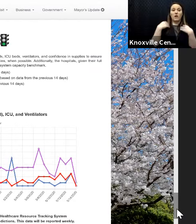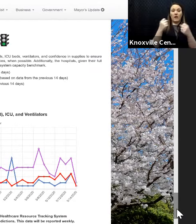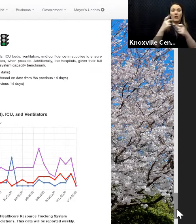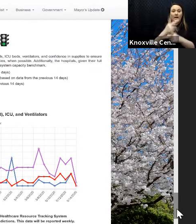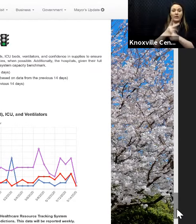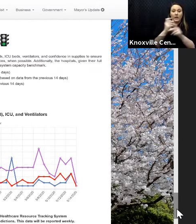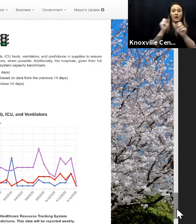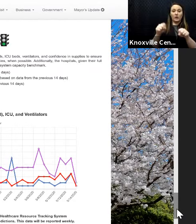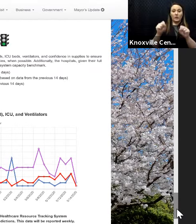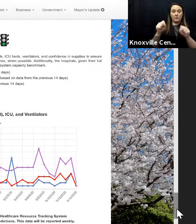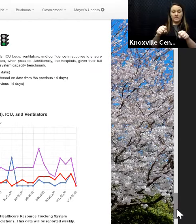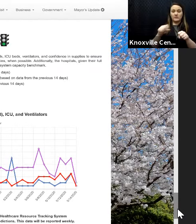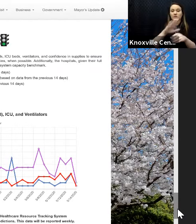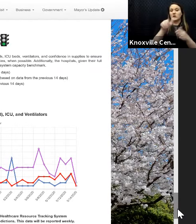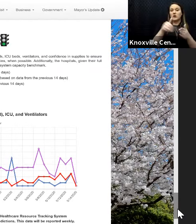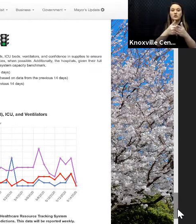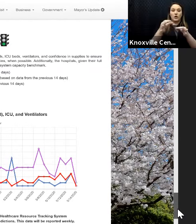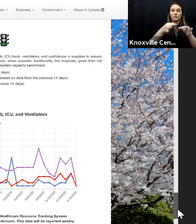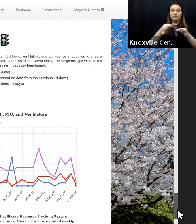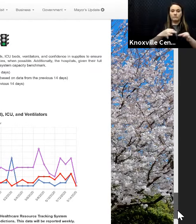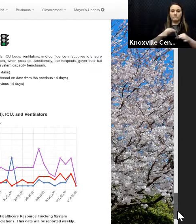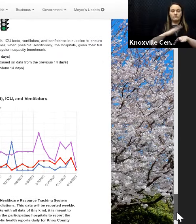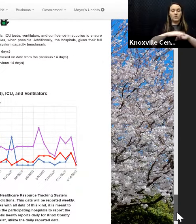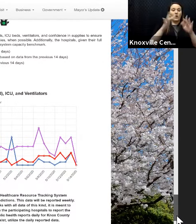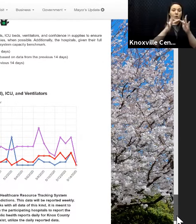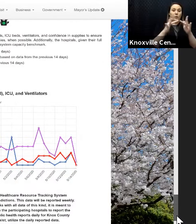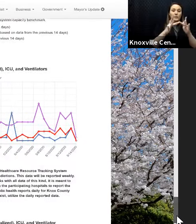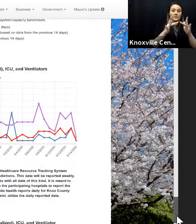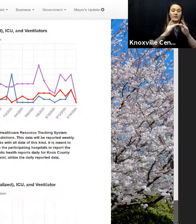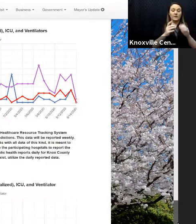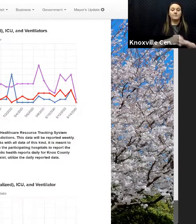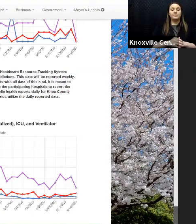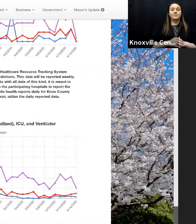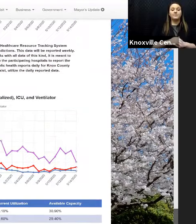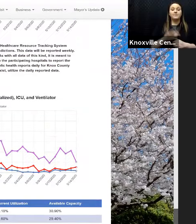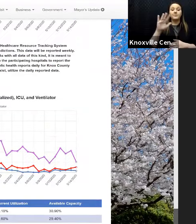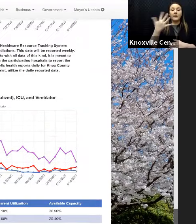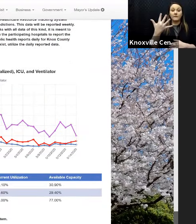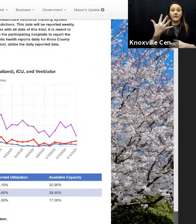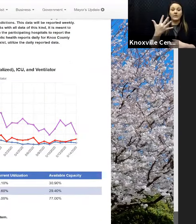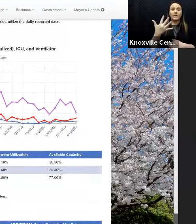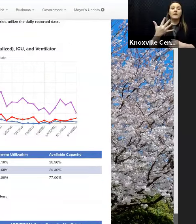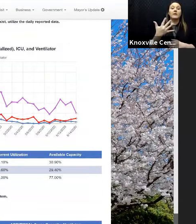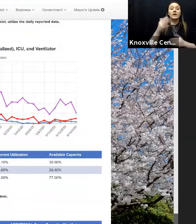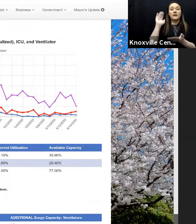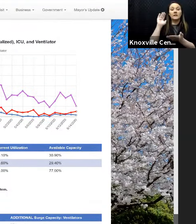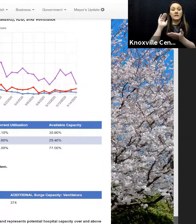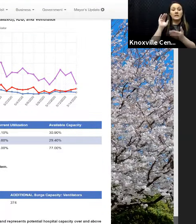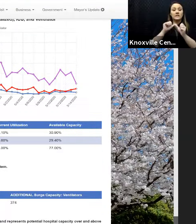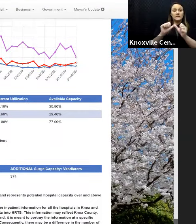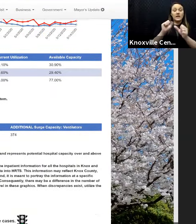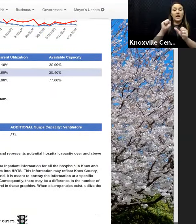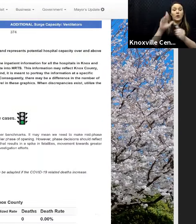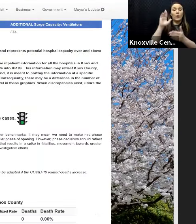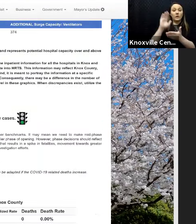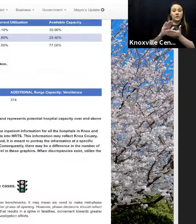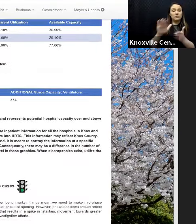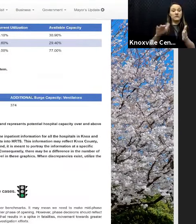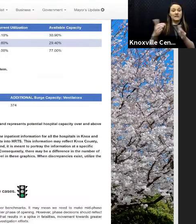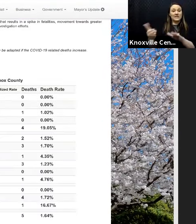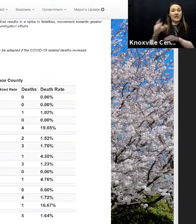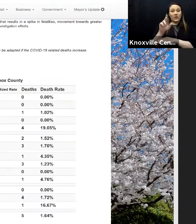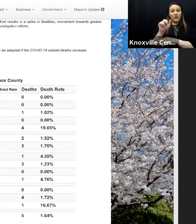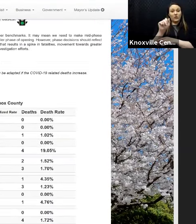all stated on our website. Finally, our fifth benchmark, sustained or decreased COVID-related death rate for